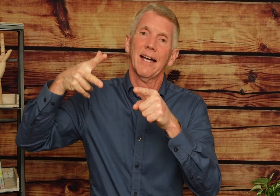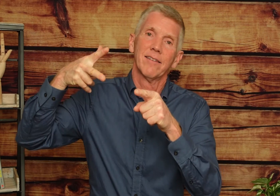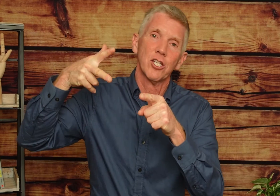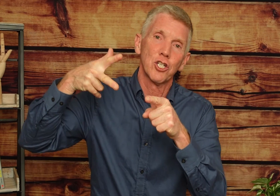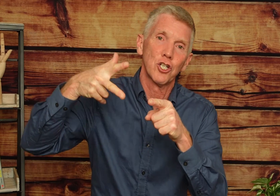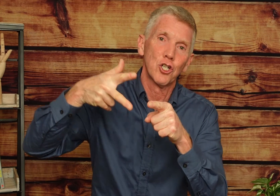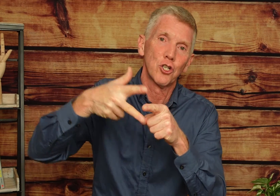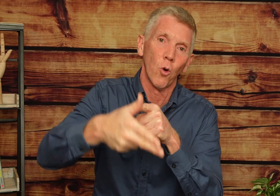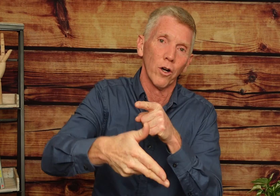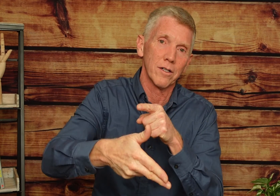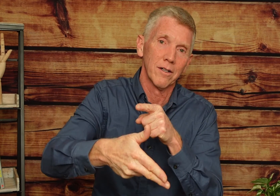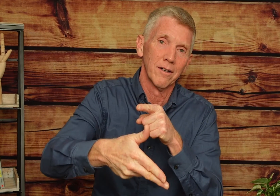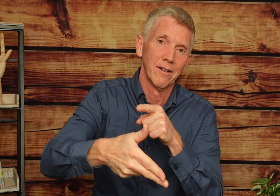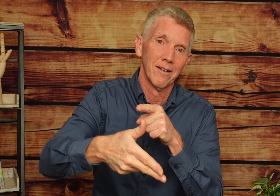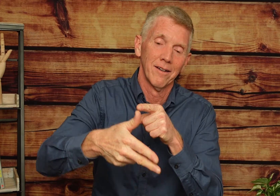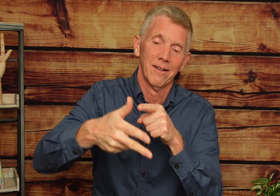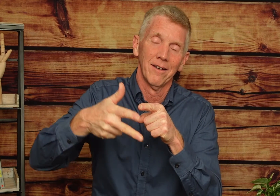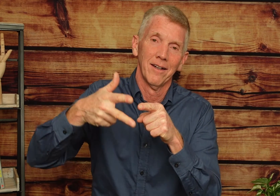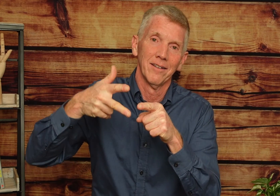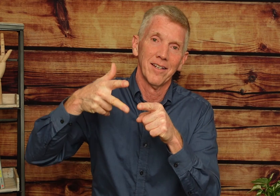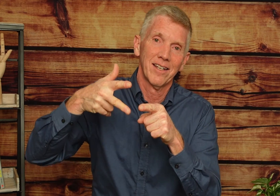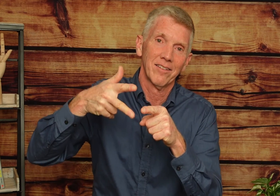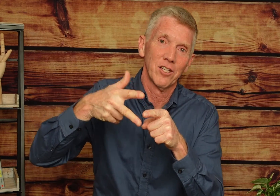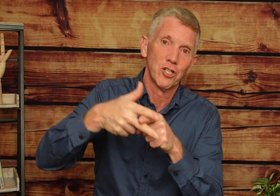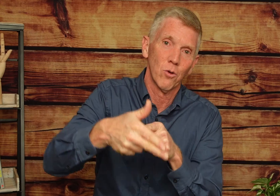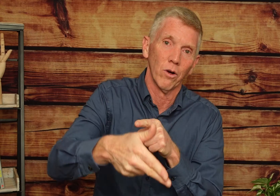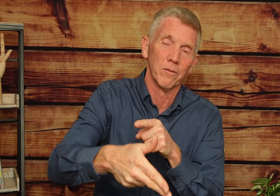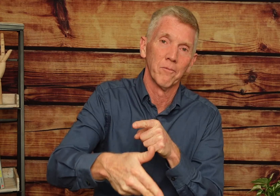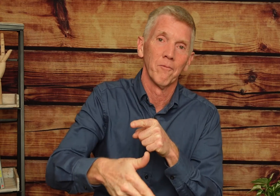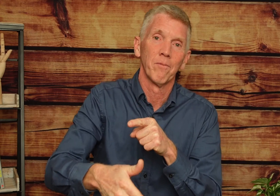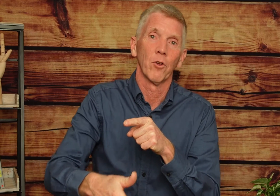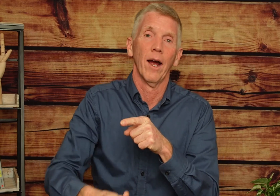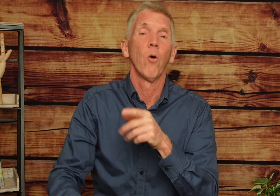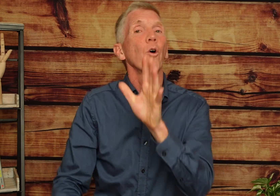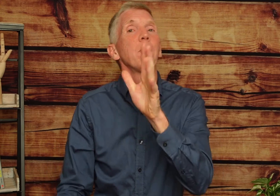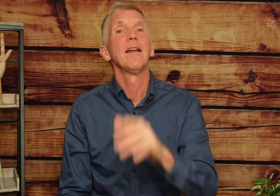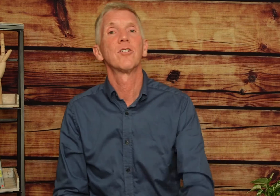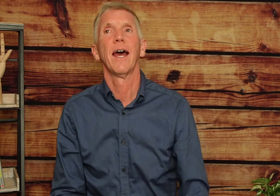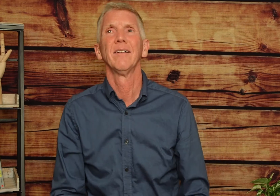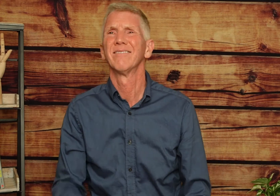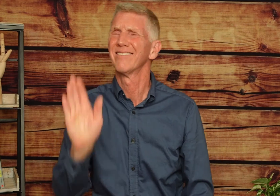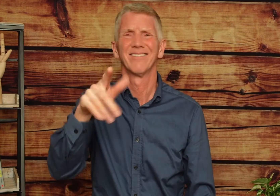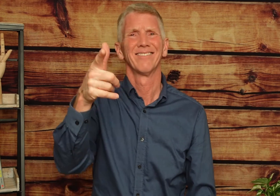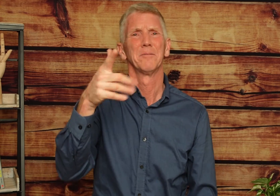this short. Let's cut this short, all right? Or you might say,